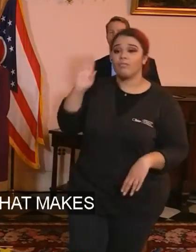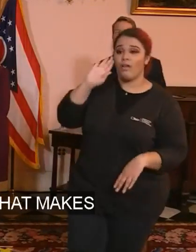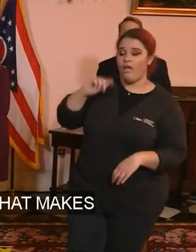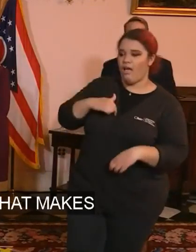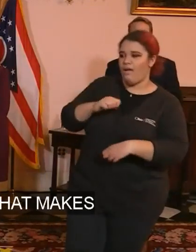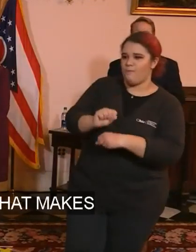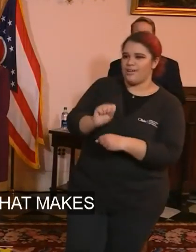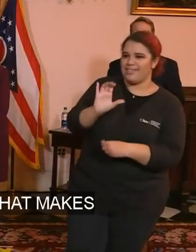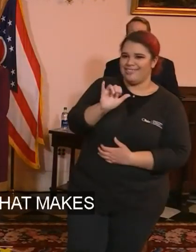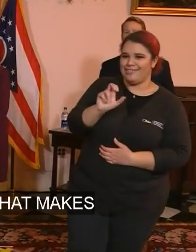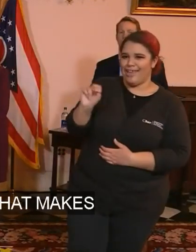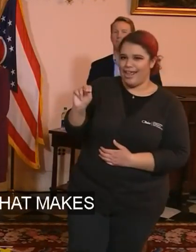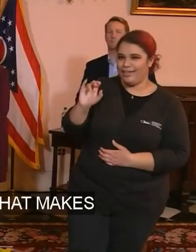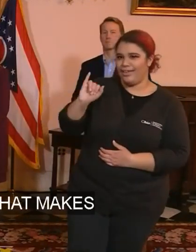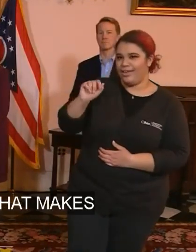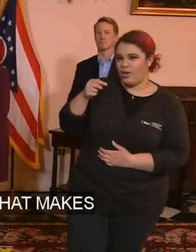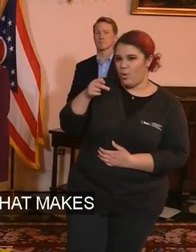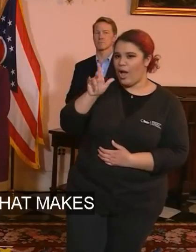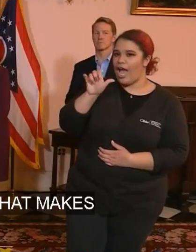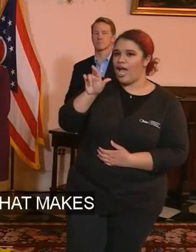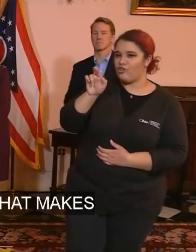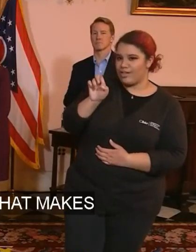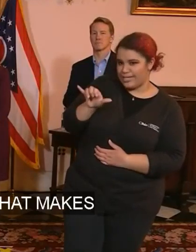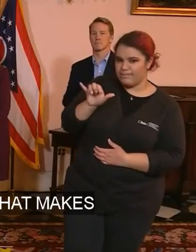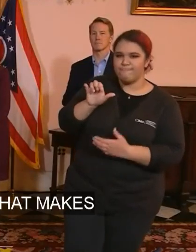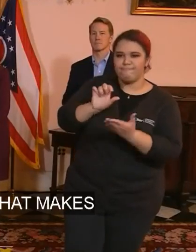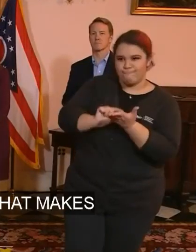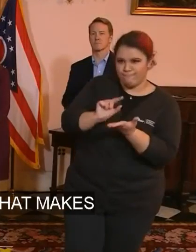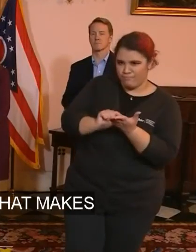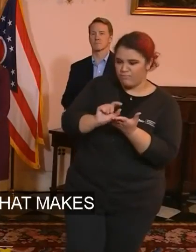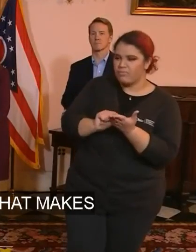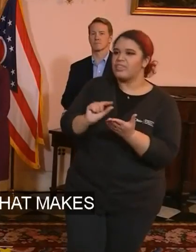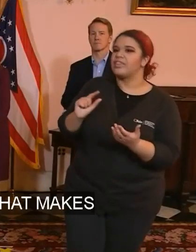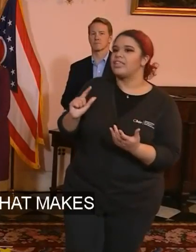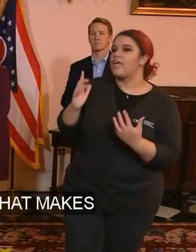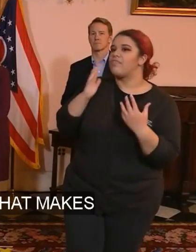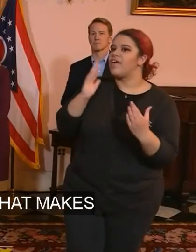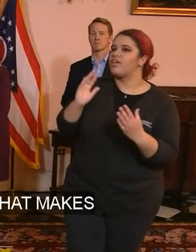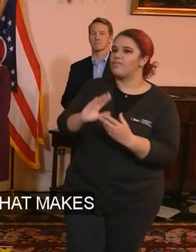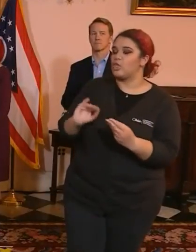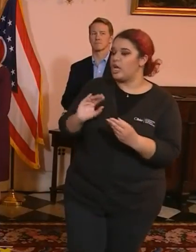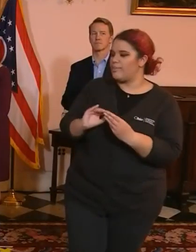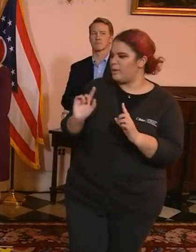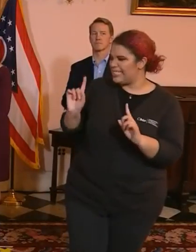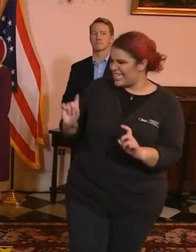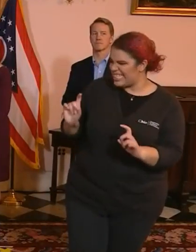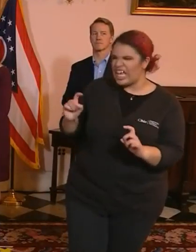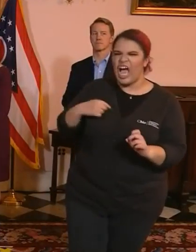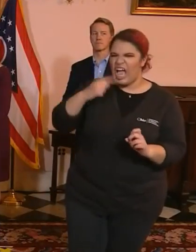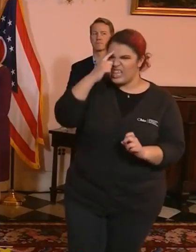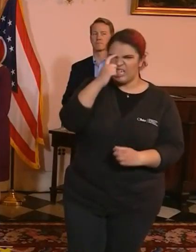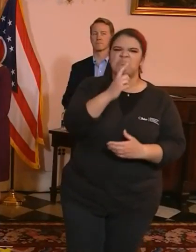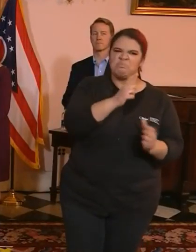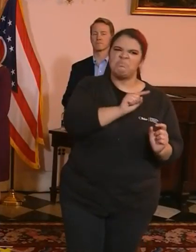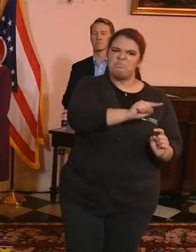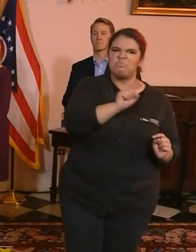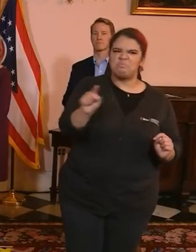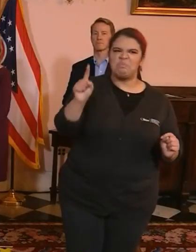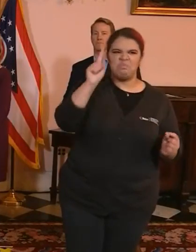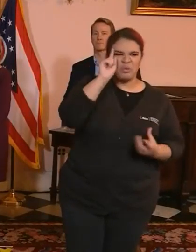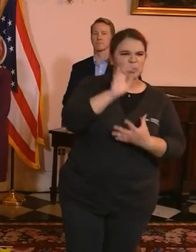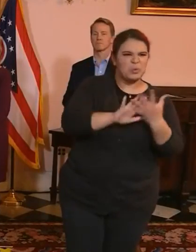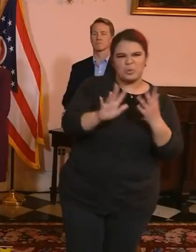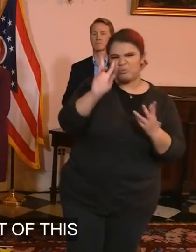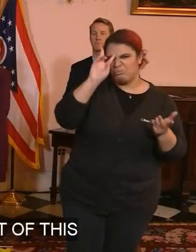Enquirer. Thank you for talking a lot about testing. I think there is a lot of misunderstanding out there about testing. Could you talk a